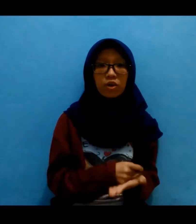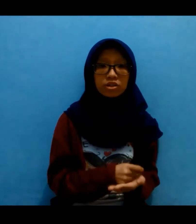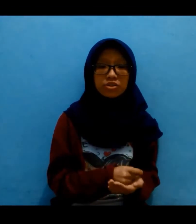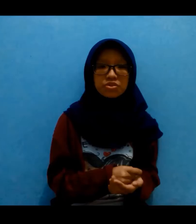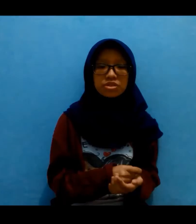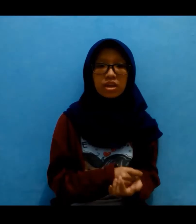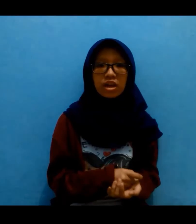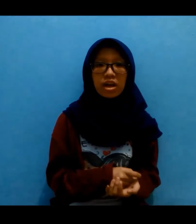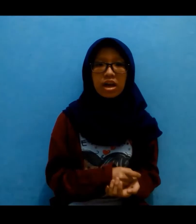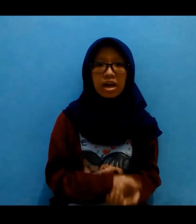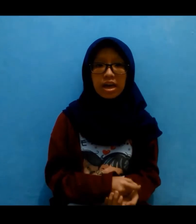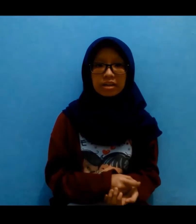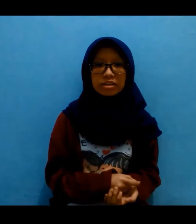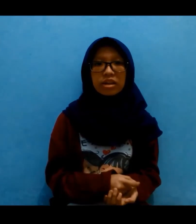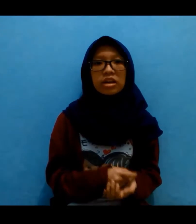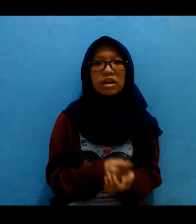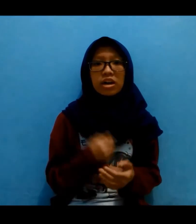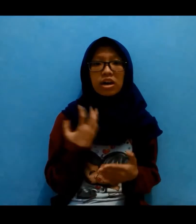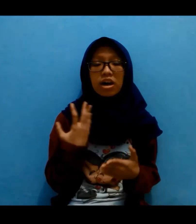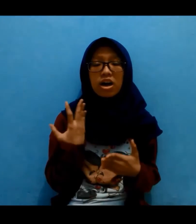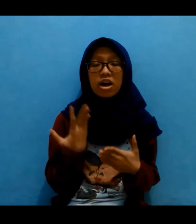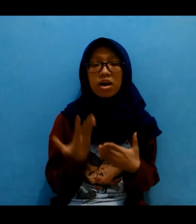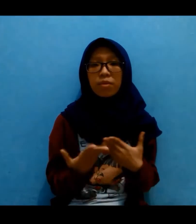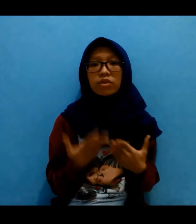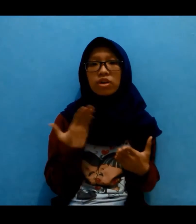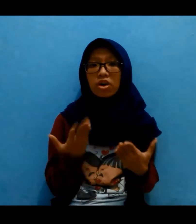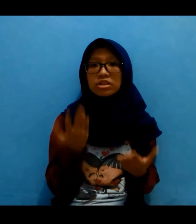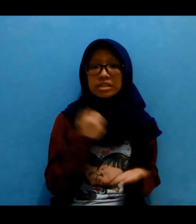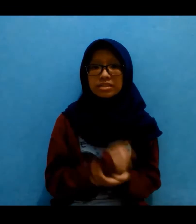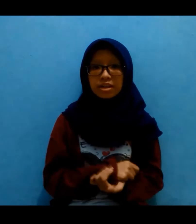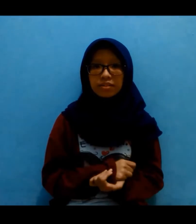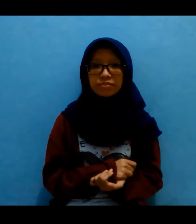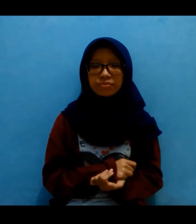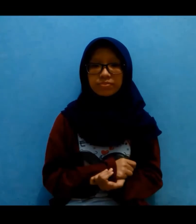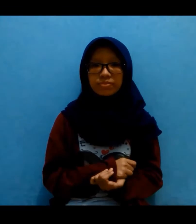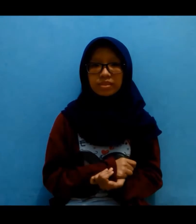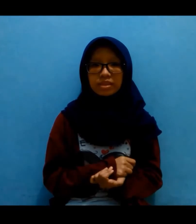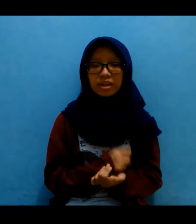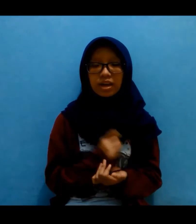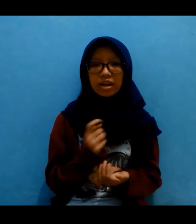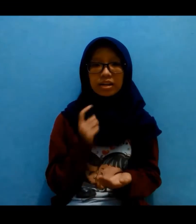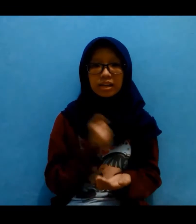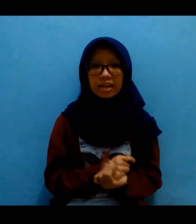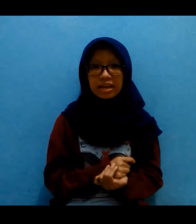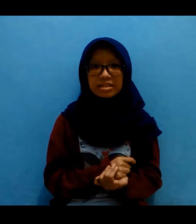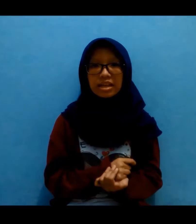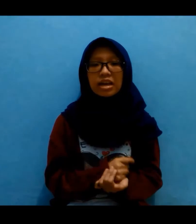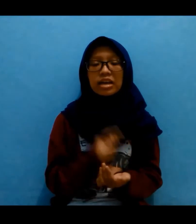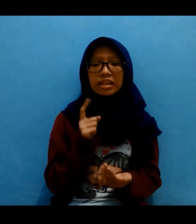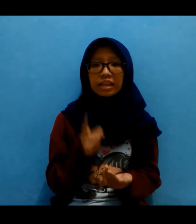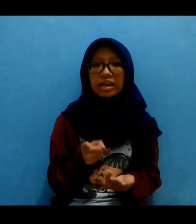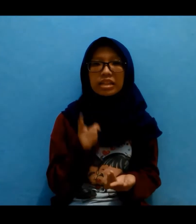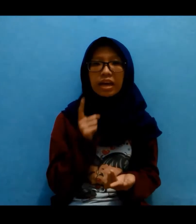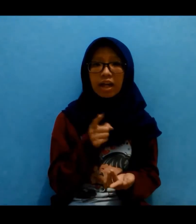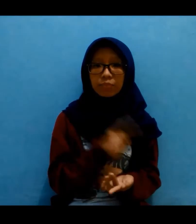hoax news and about hoax itself. And in the last, it can help